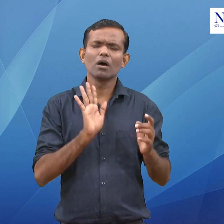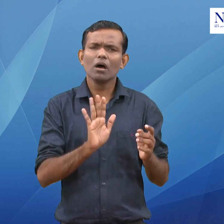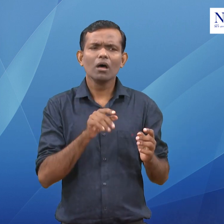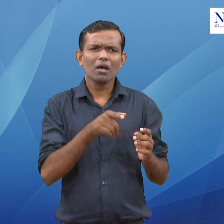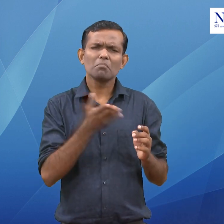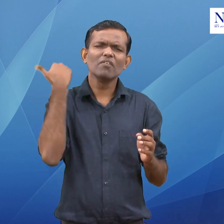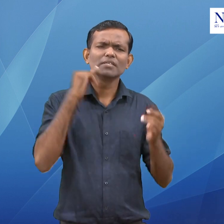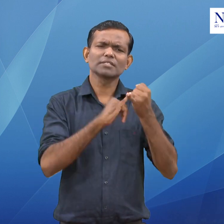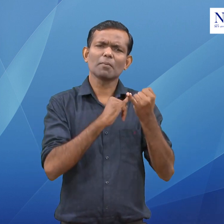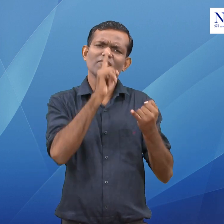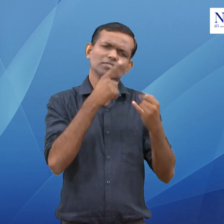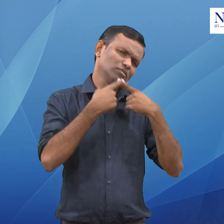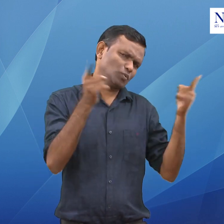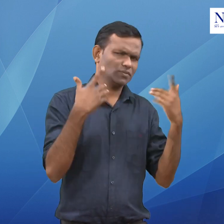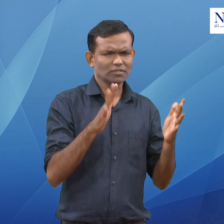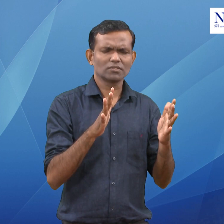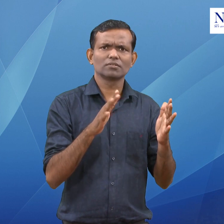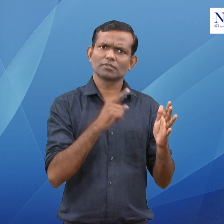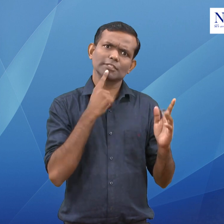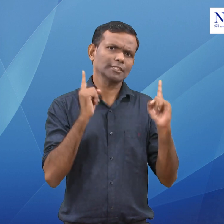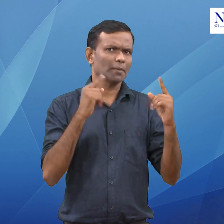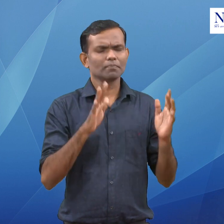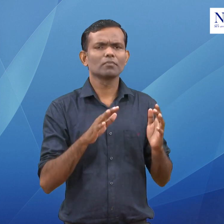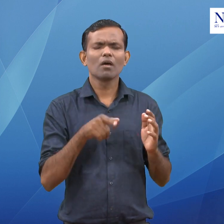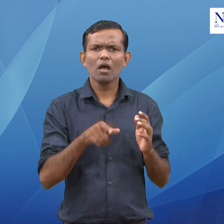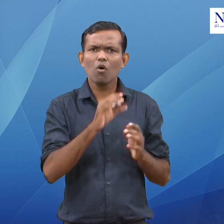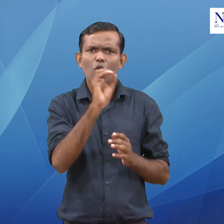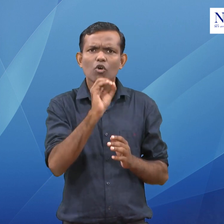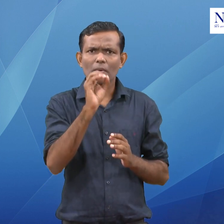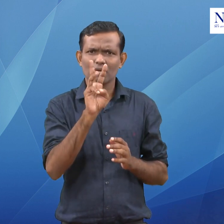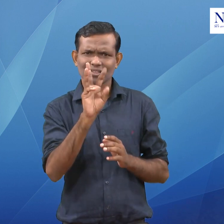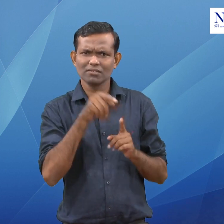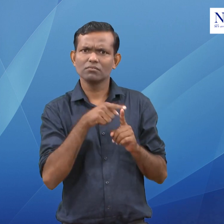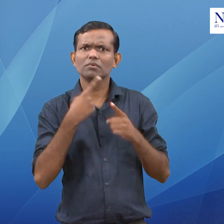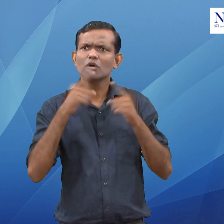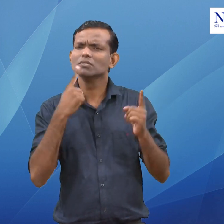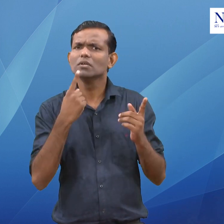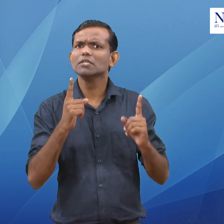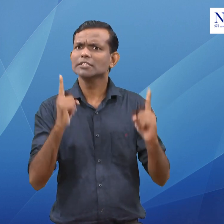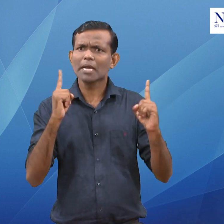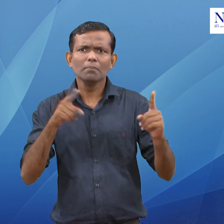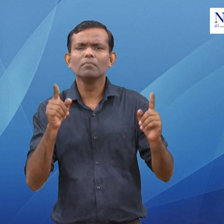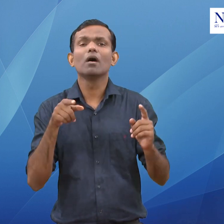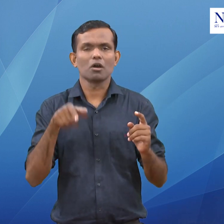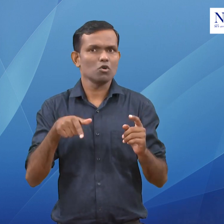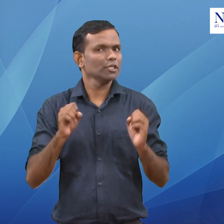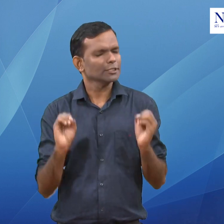November 1st, 2023. Drivers and front seat passengers in heavy vehicles, including KSRTC buses, will have